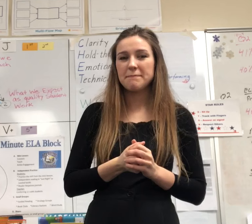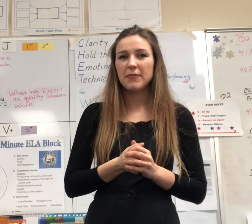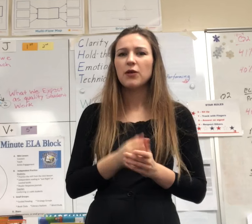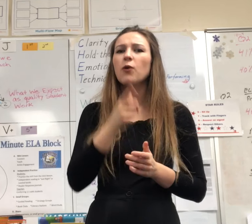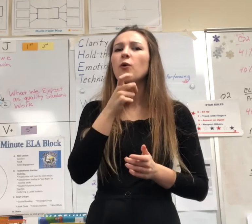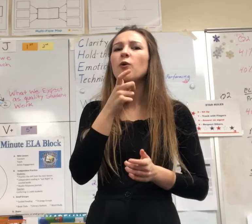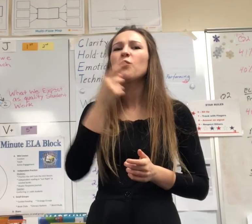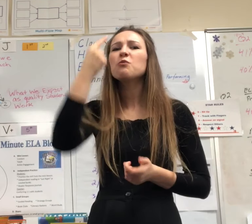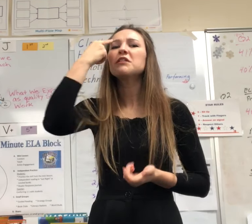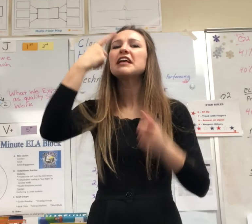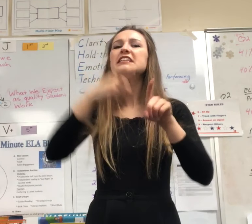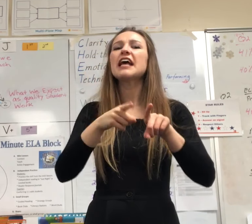with